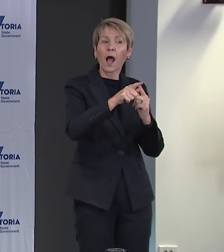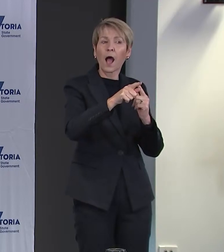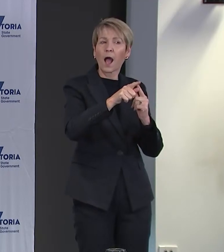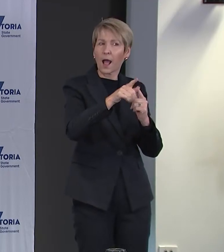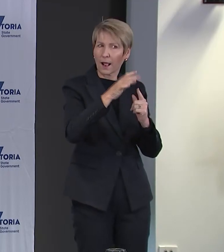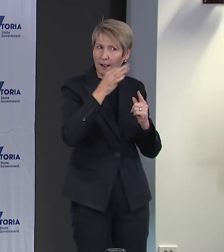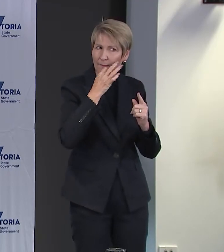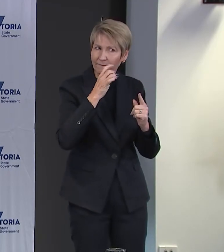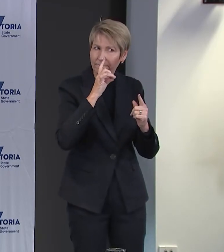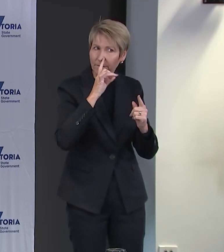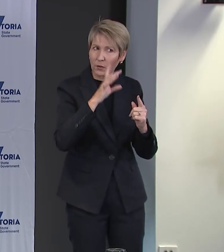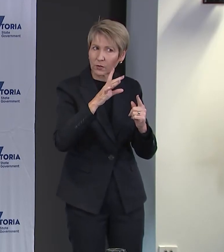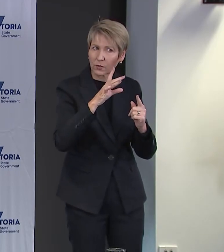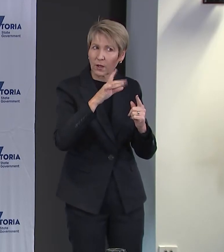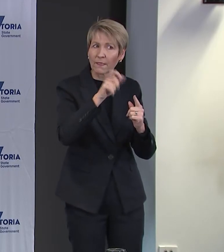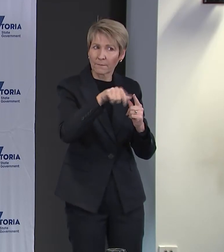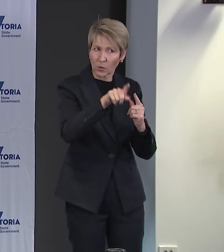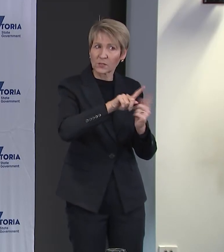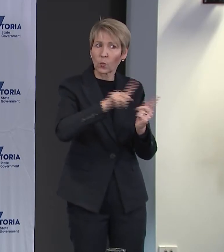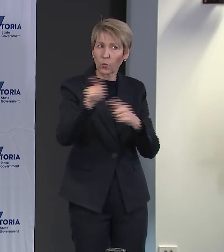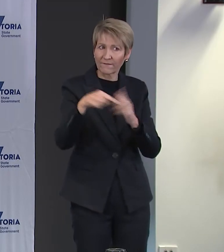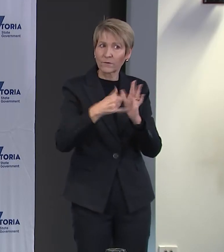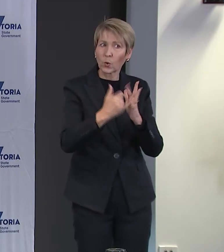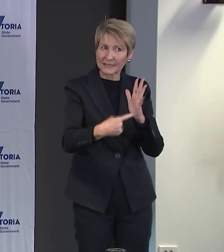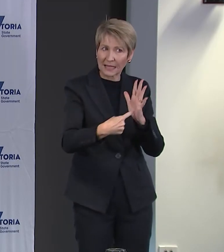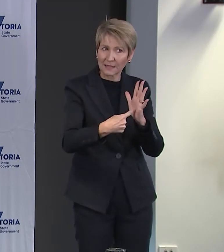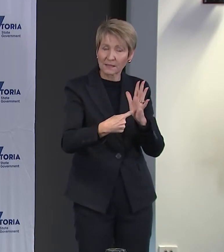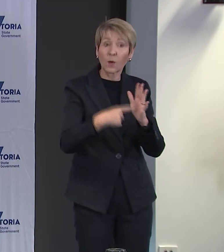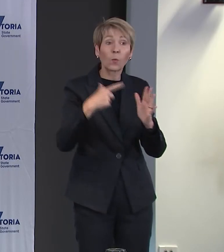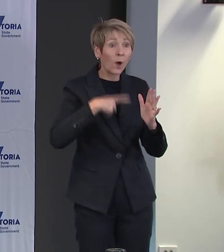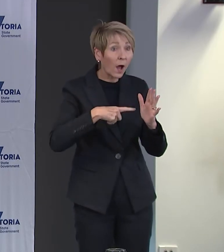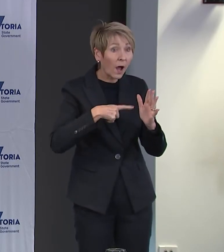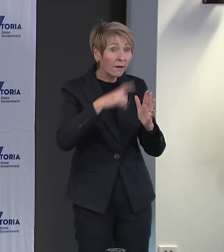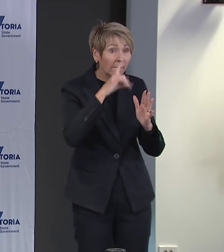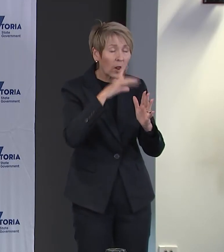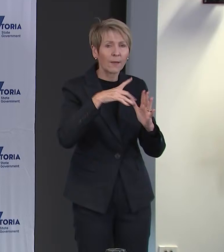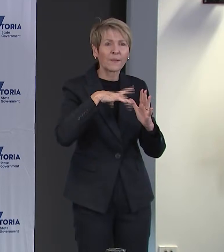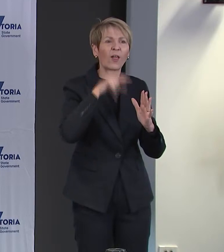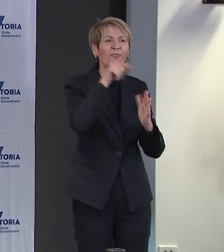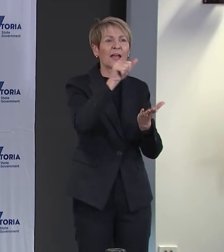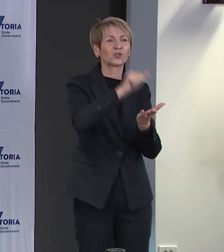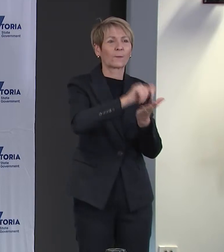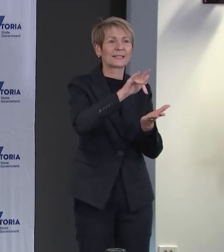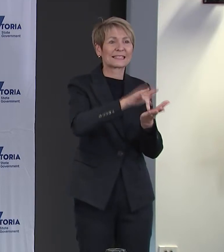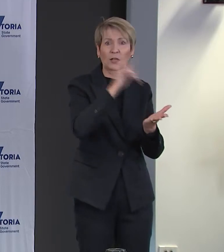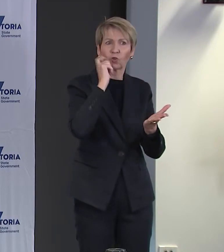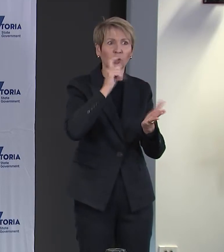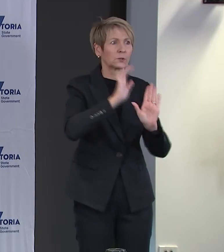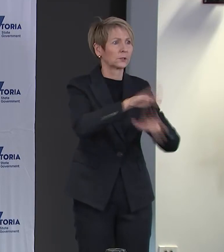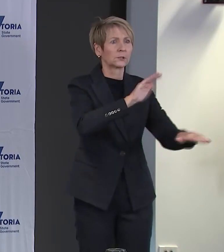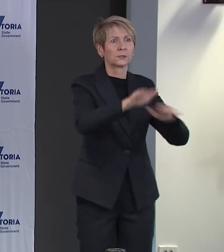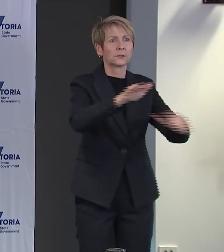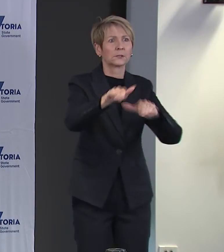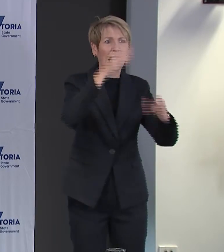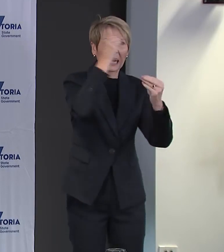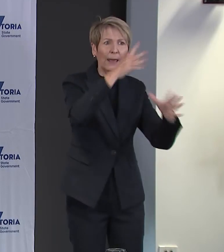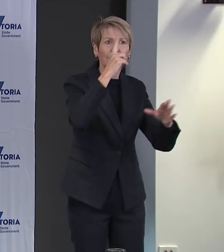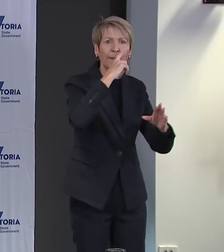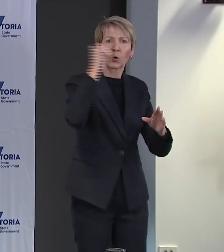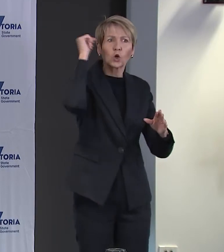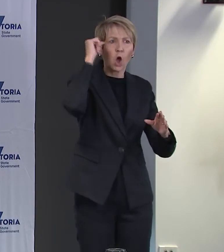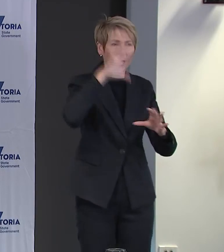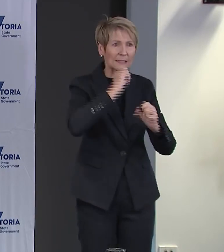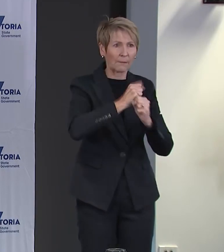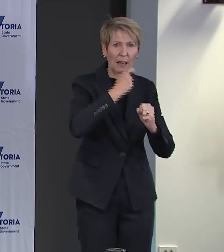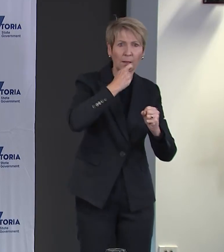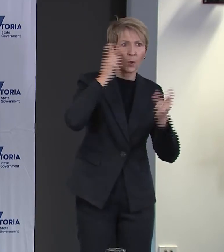the really good work that the local shopping centre management and our local teams have done in the area, alerting to the fact that we are concerned about